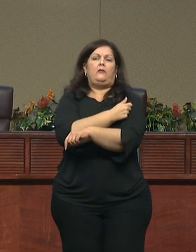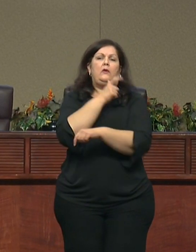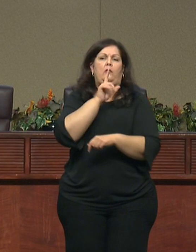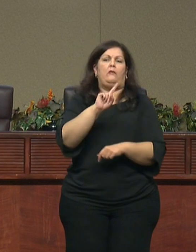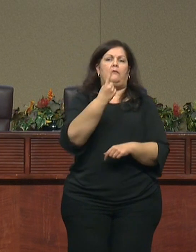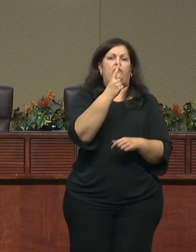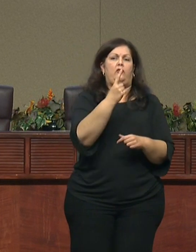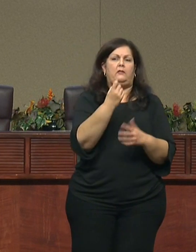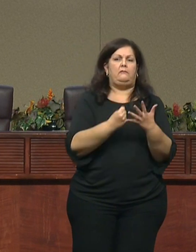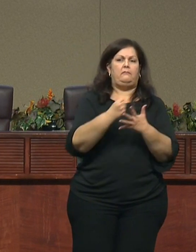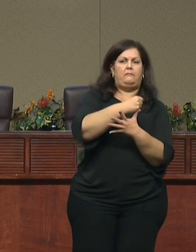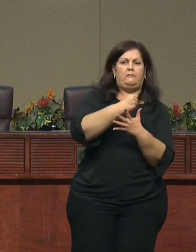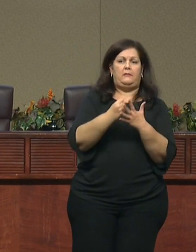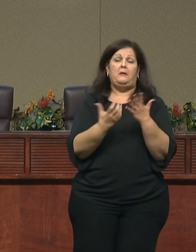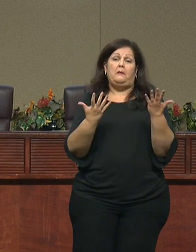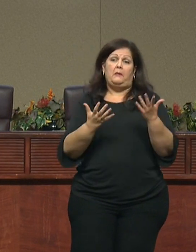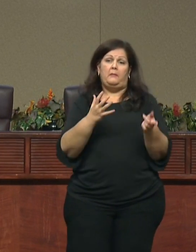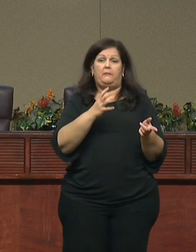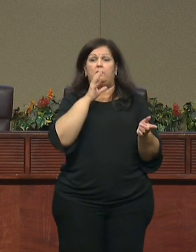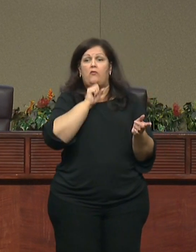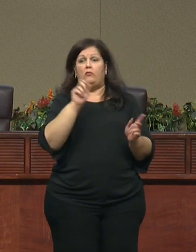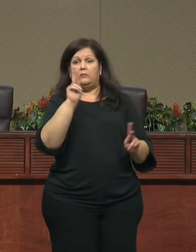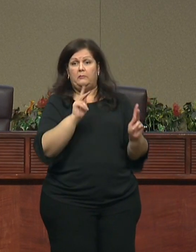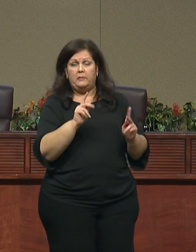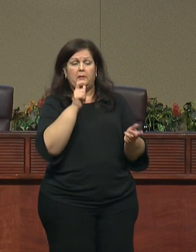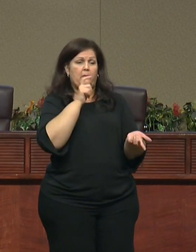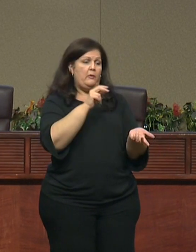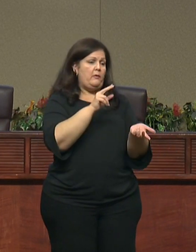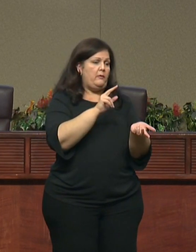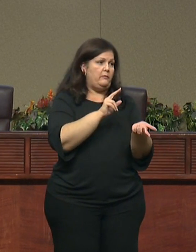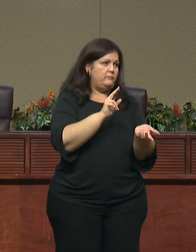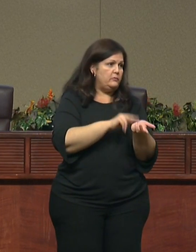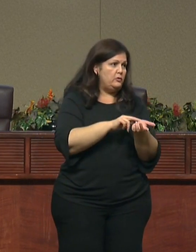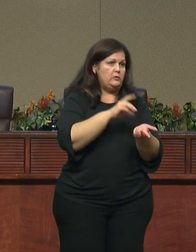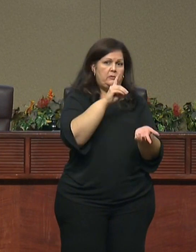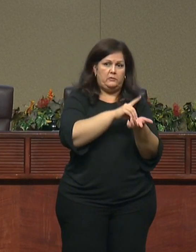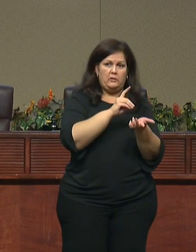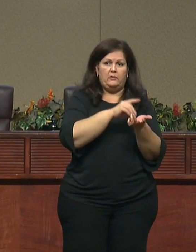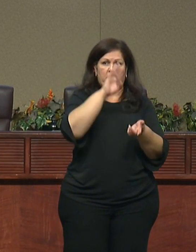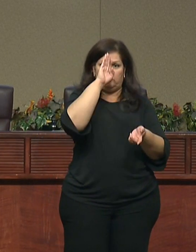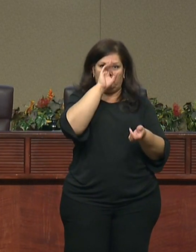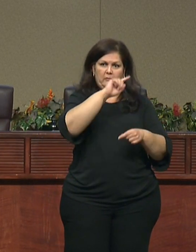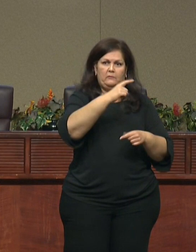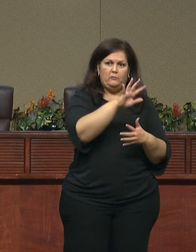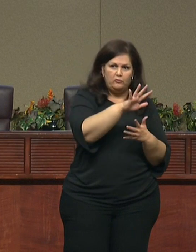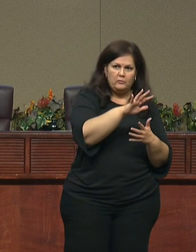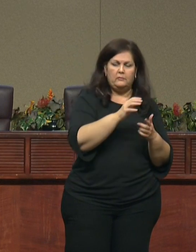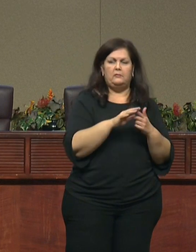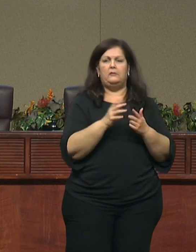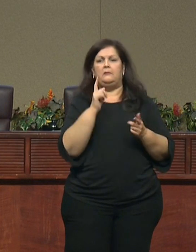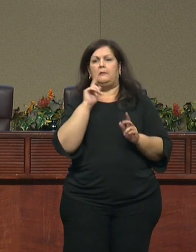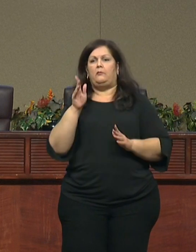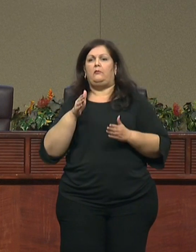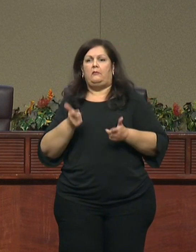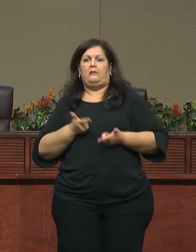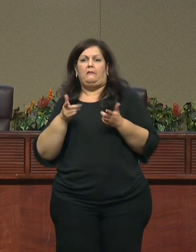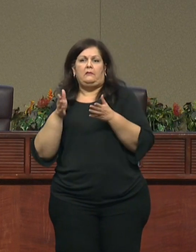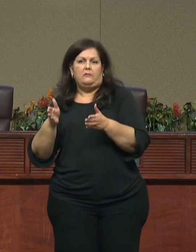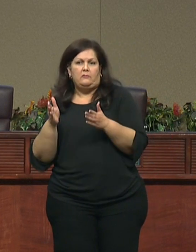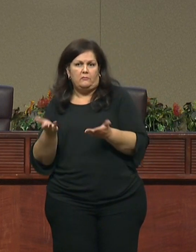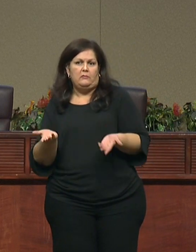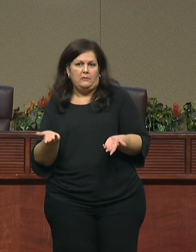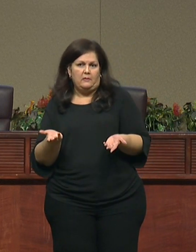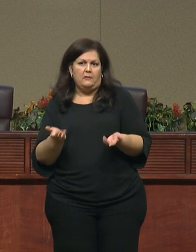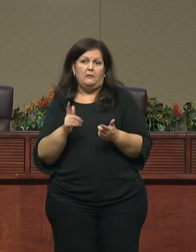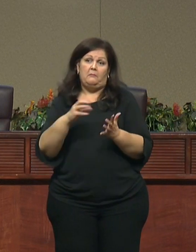probably for, assisted living facility, healthcare workers, first responders, people experiencing homelessness,